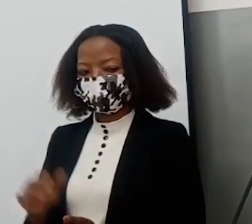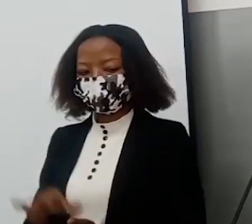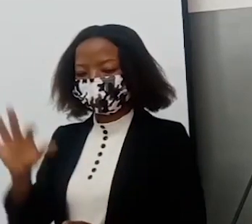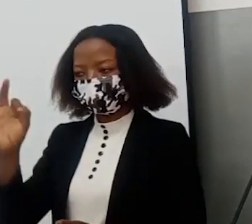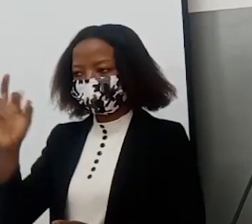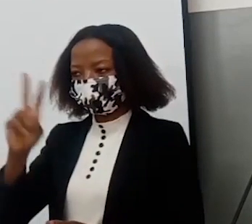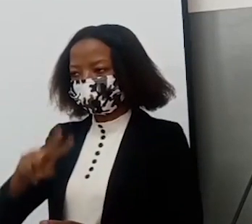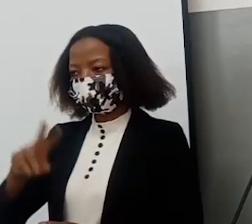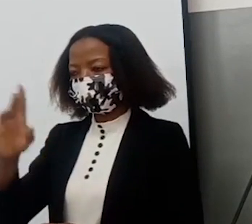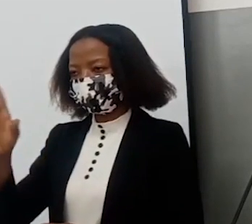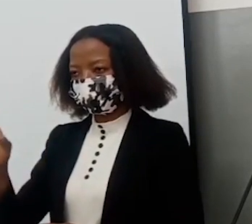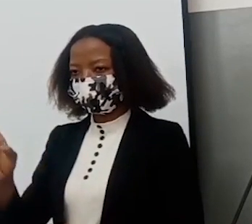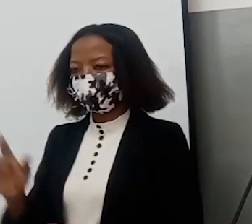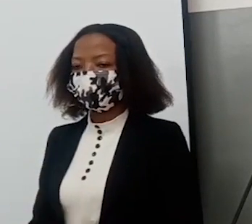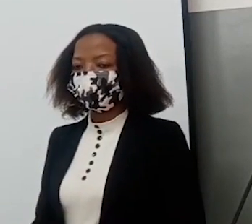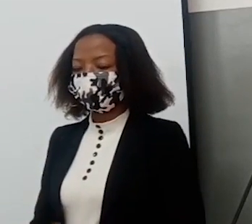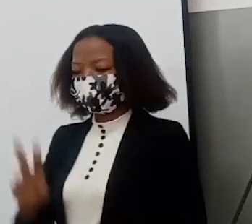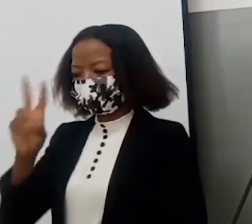118,928 and for first dose and